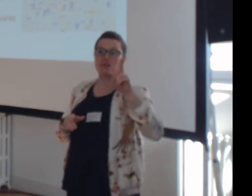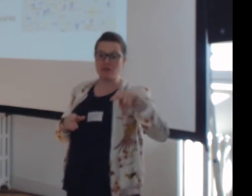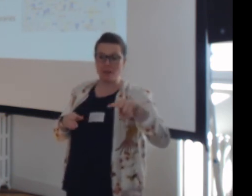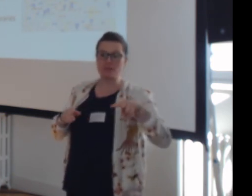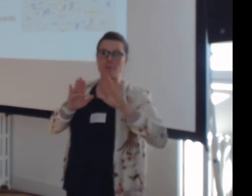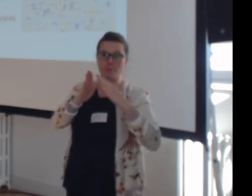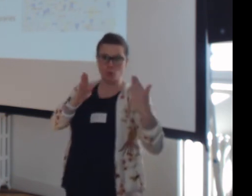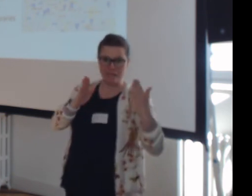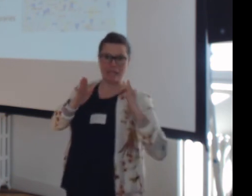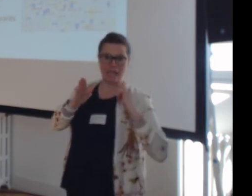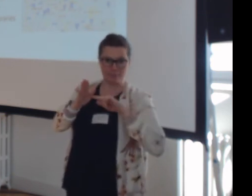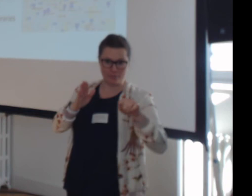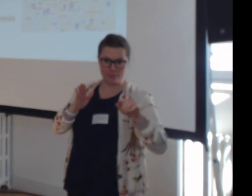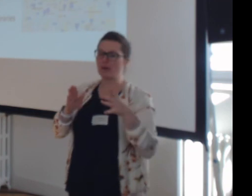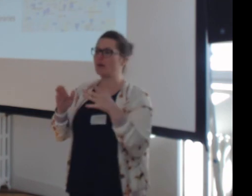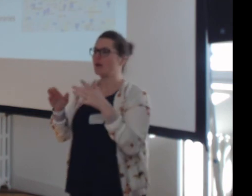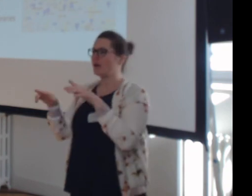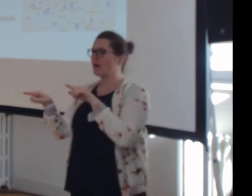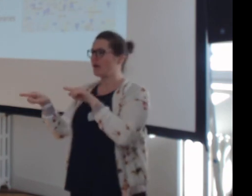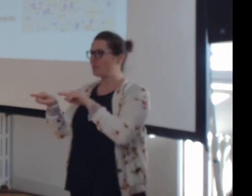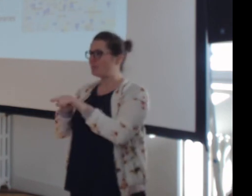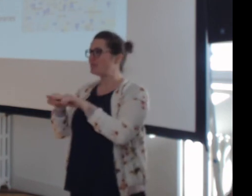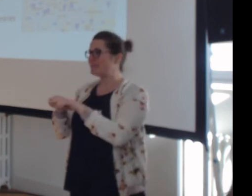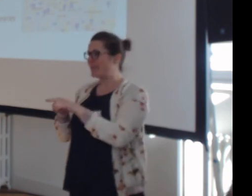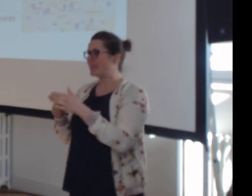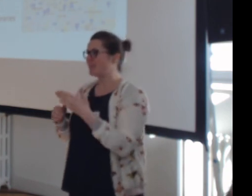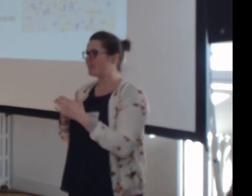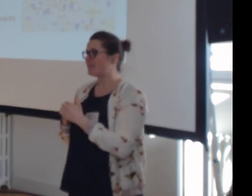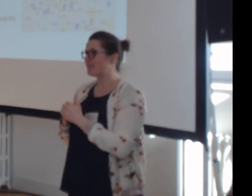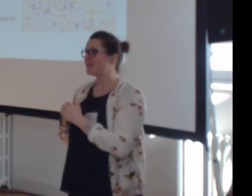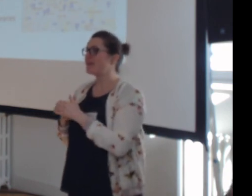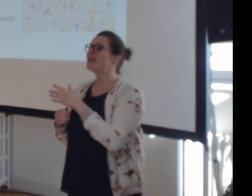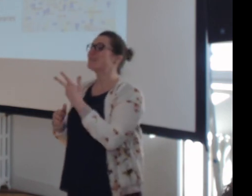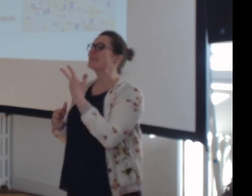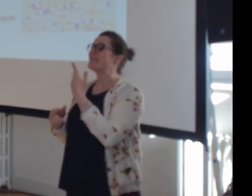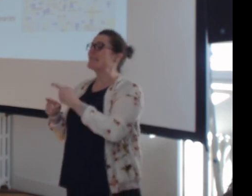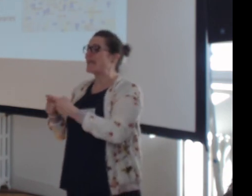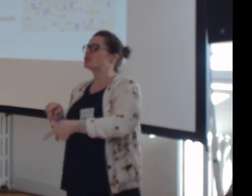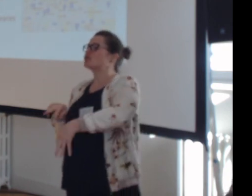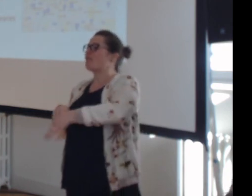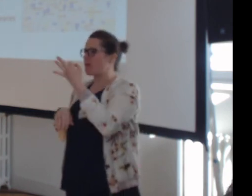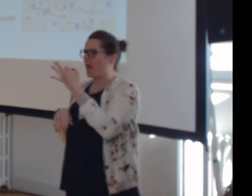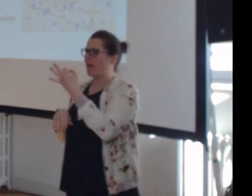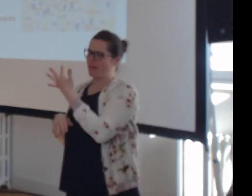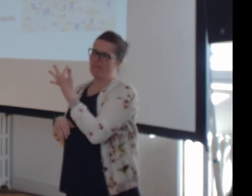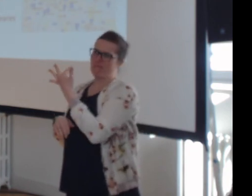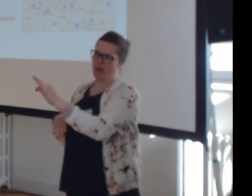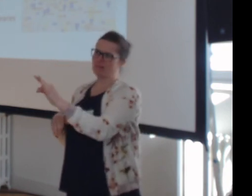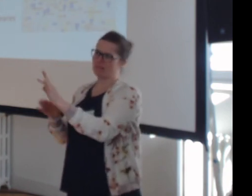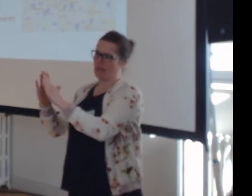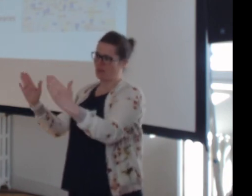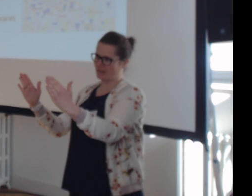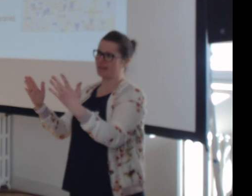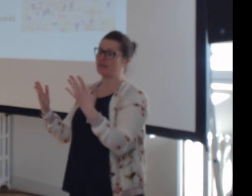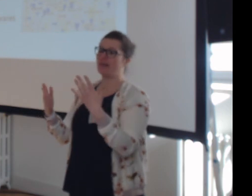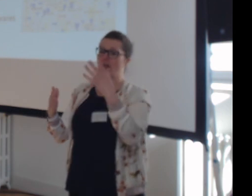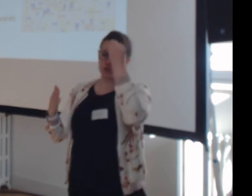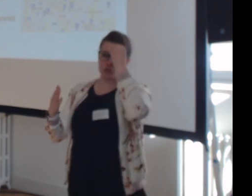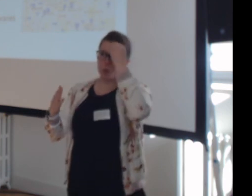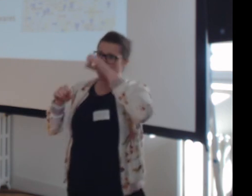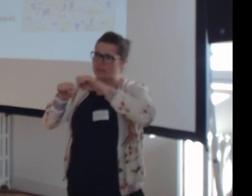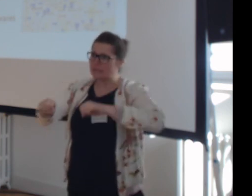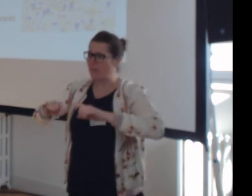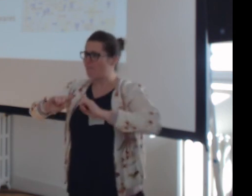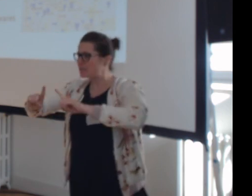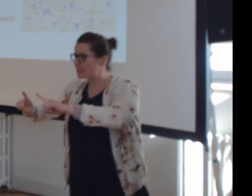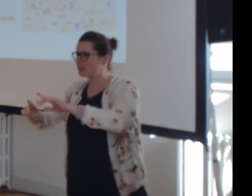libraries, there are 3 times as many French libraries. As there are different school systems, you have French